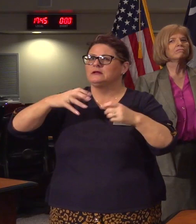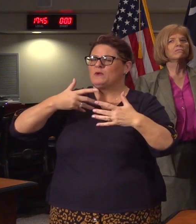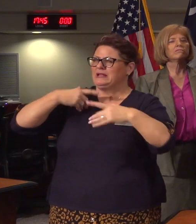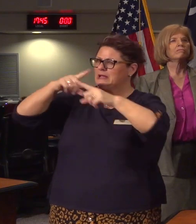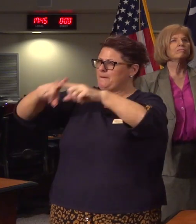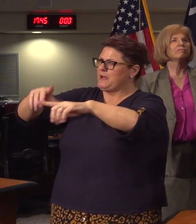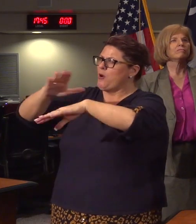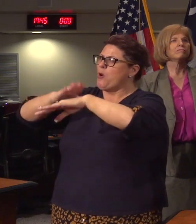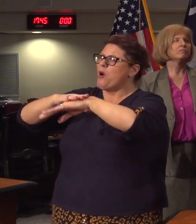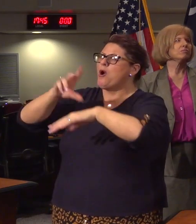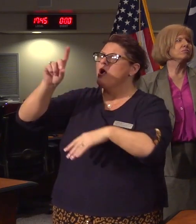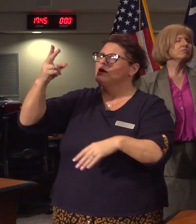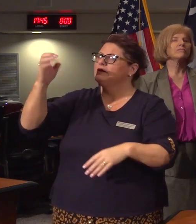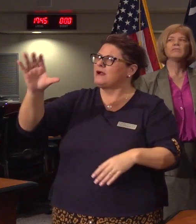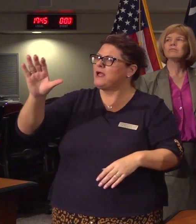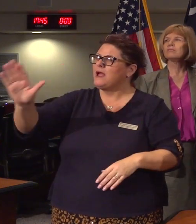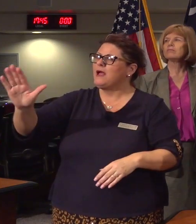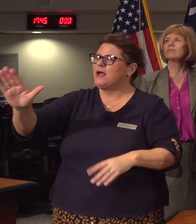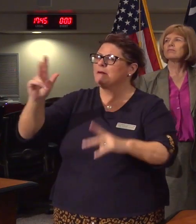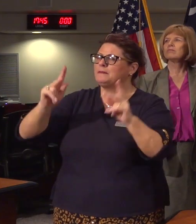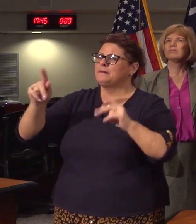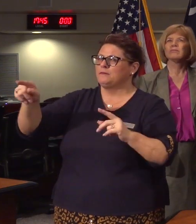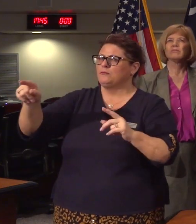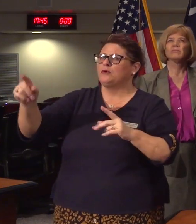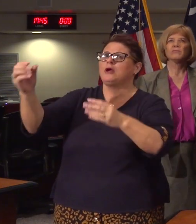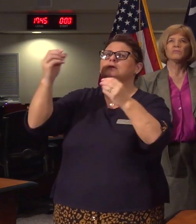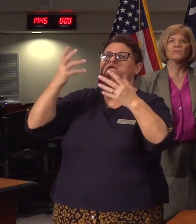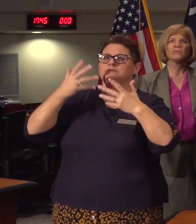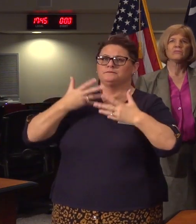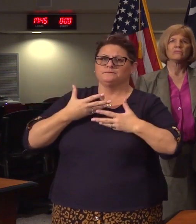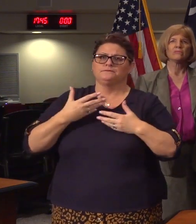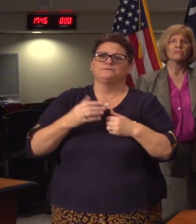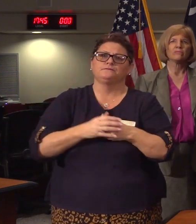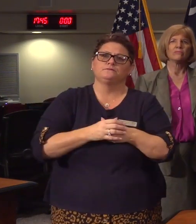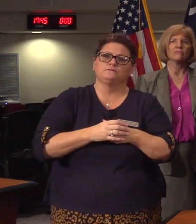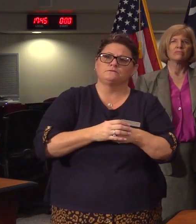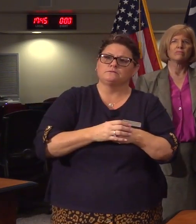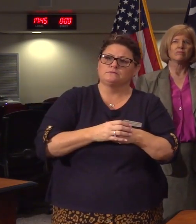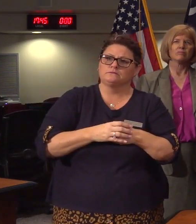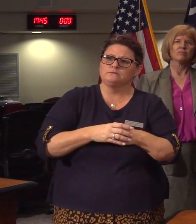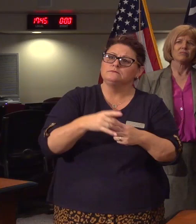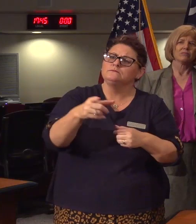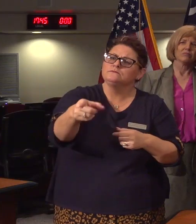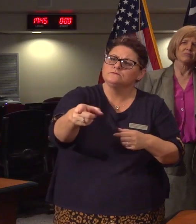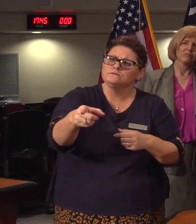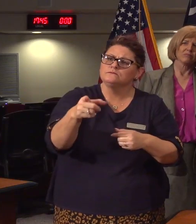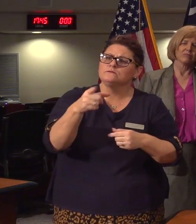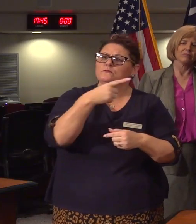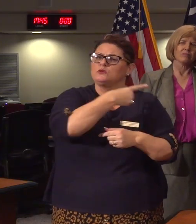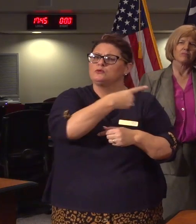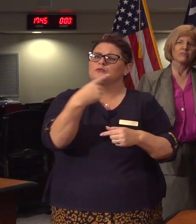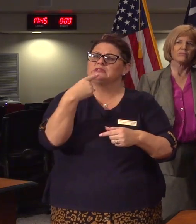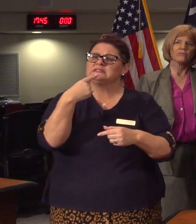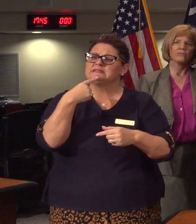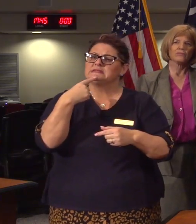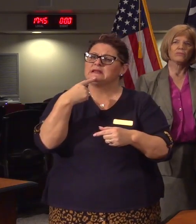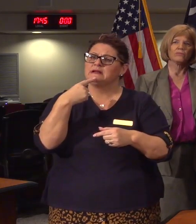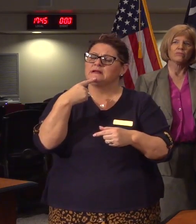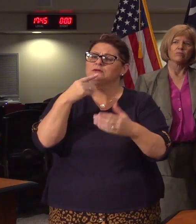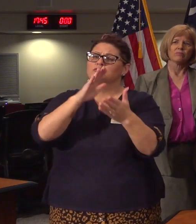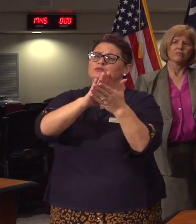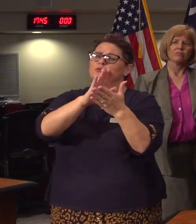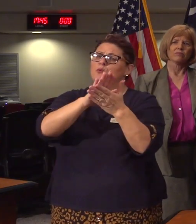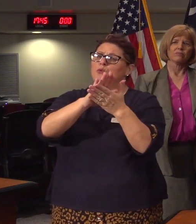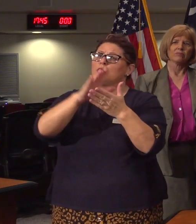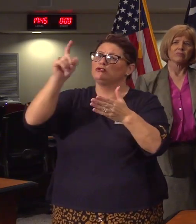the Department of Health and Environmental Control. Was there one closing access to prisons? Why can't we? Right here. You have said consistently that schools